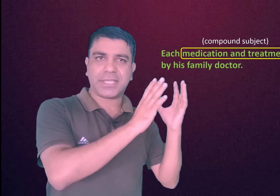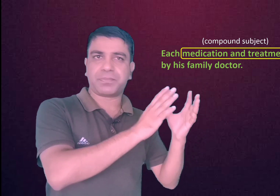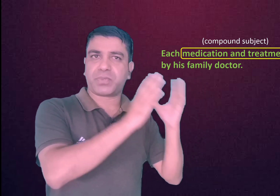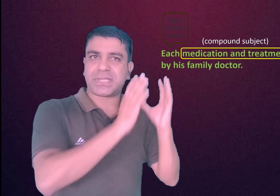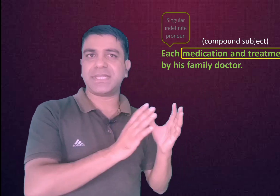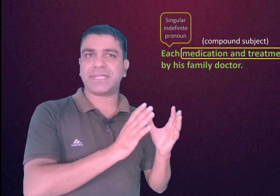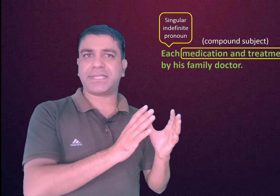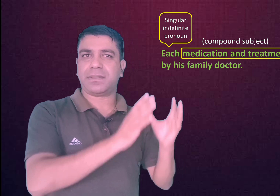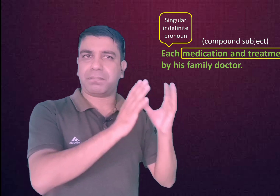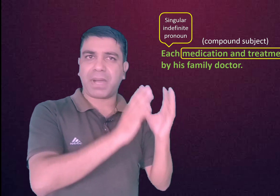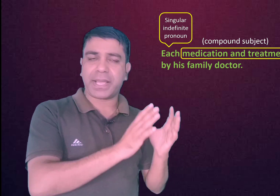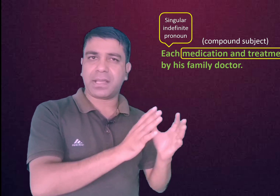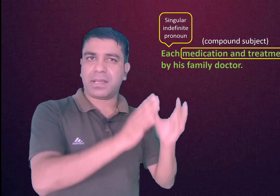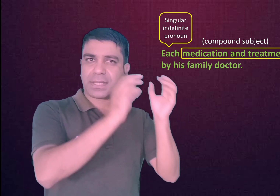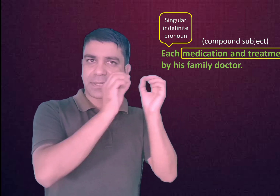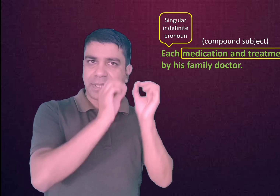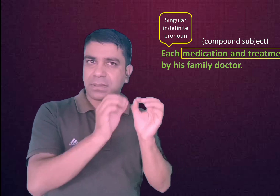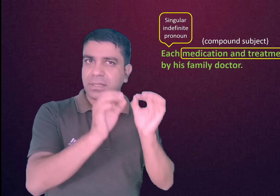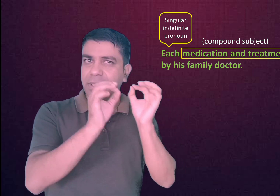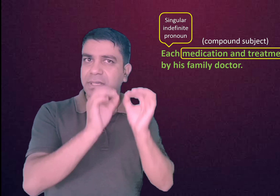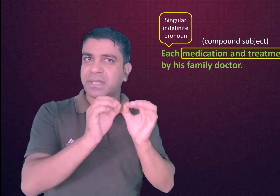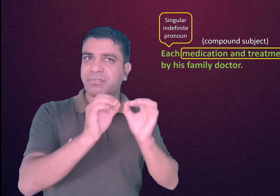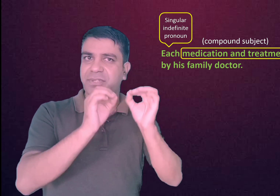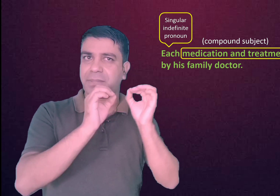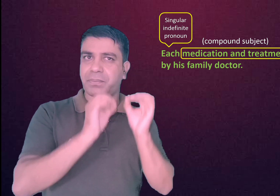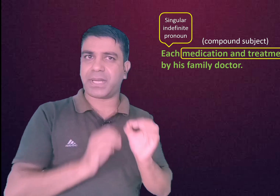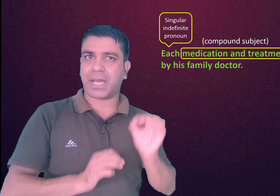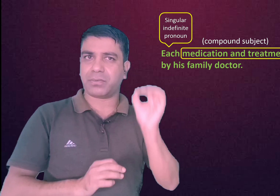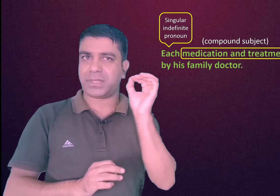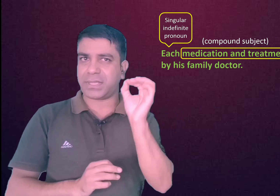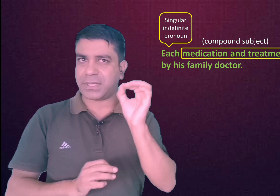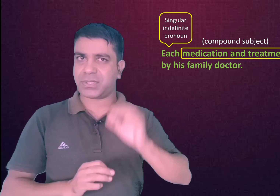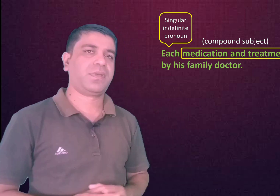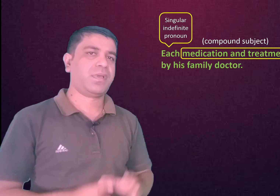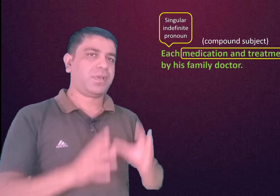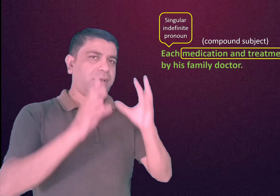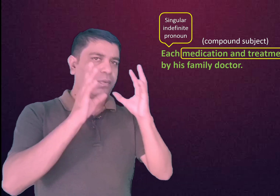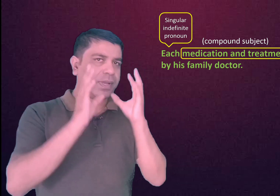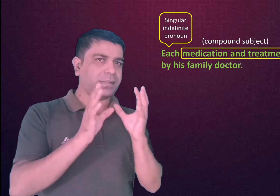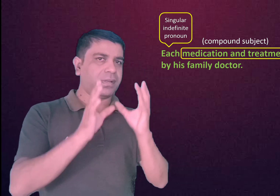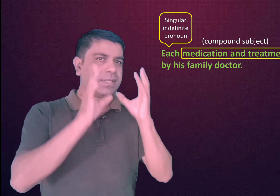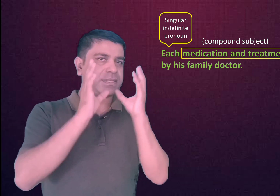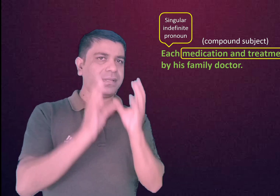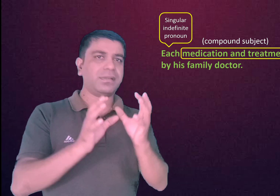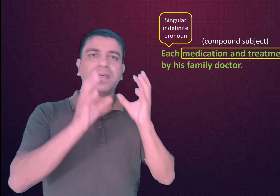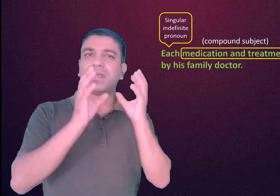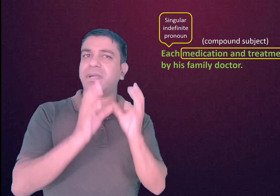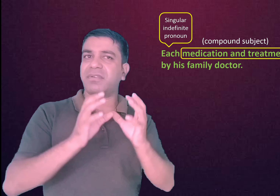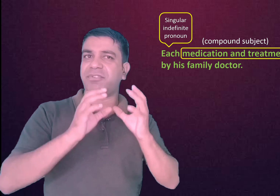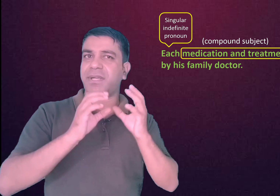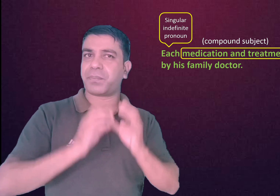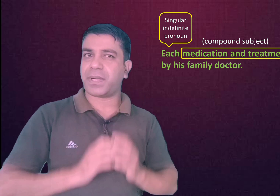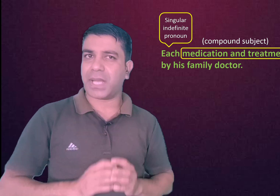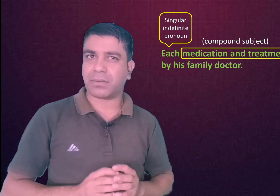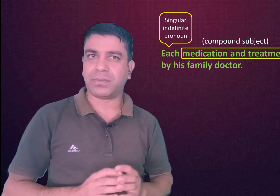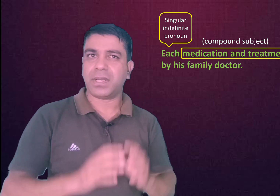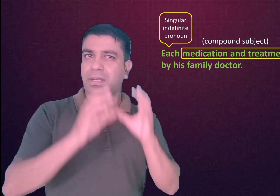is preceded by a singular indefinite pronoun each. When a singular indefinite pronoun